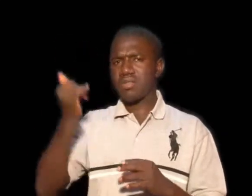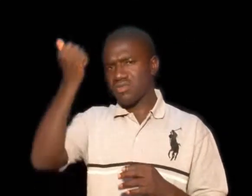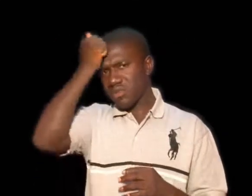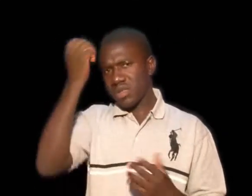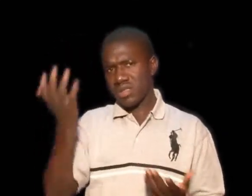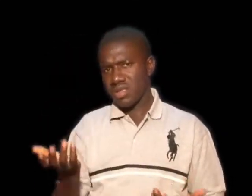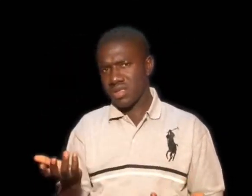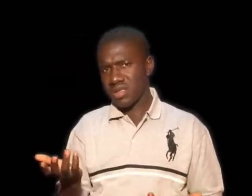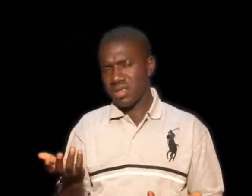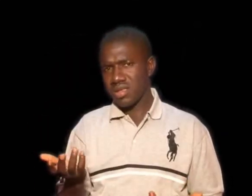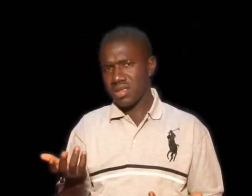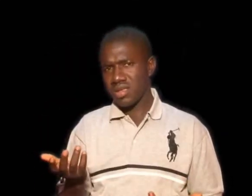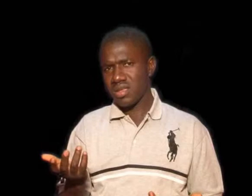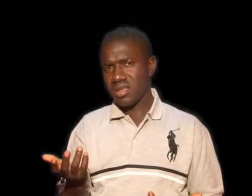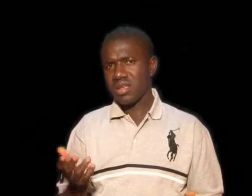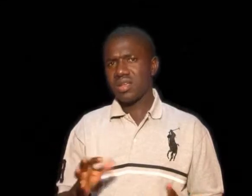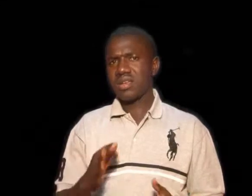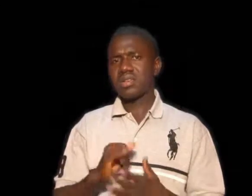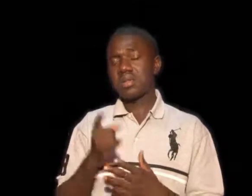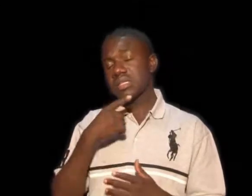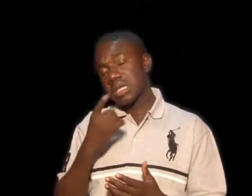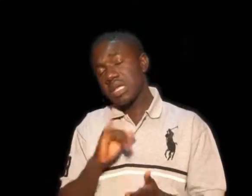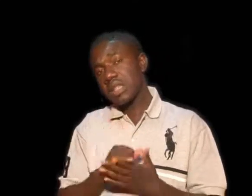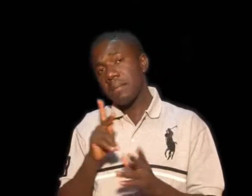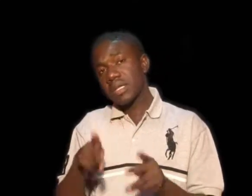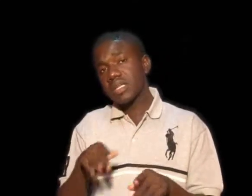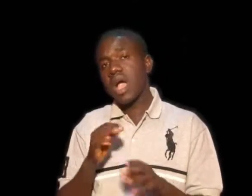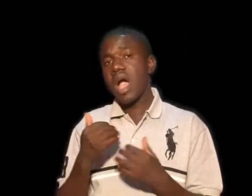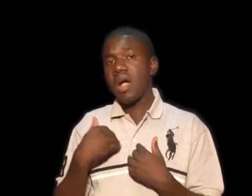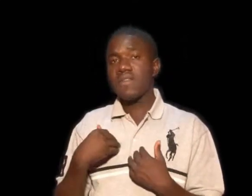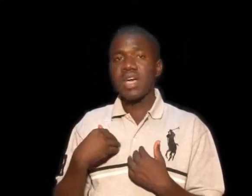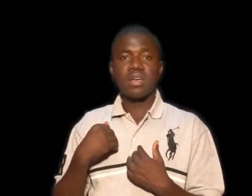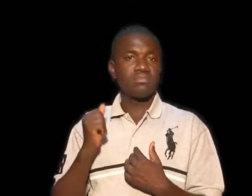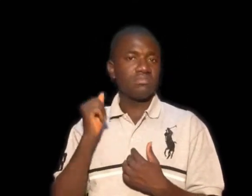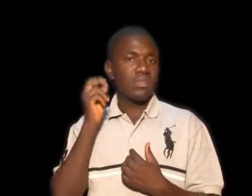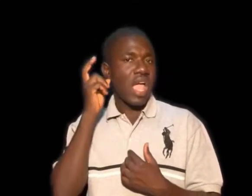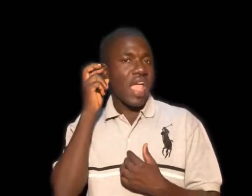Say the person has a hearing impairment. Lack of speech usually